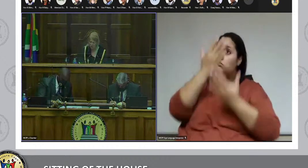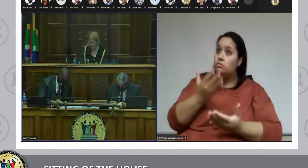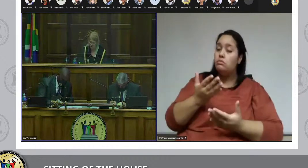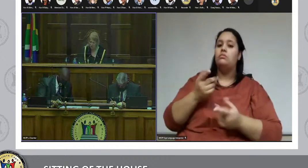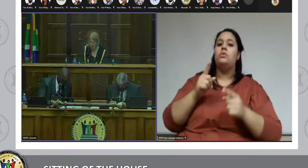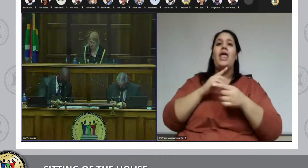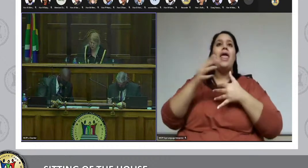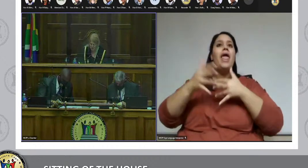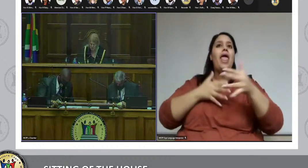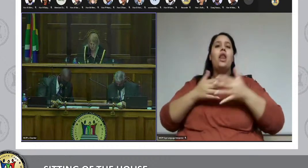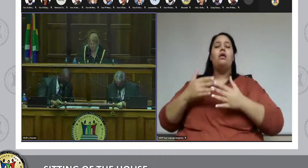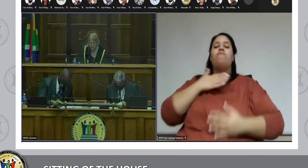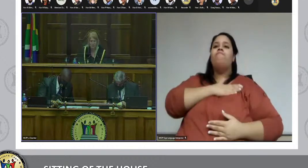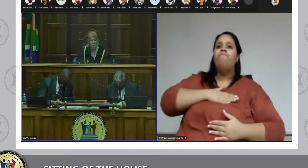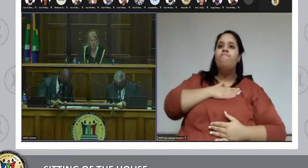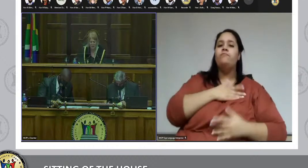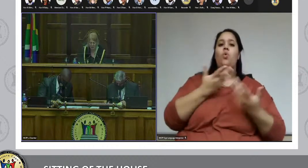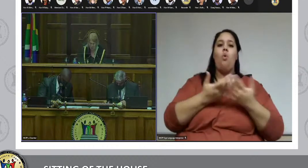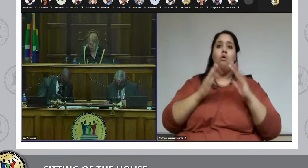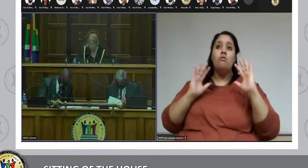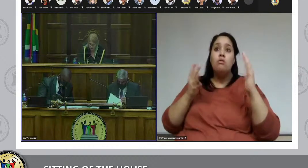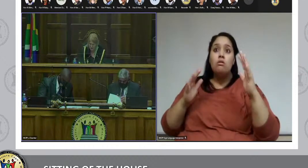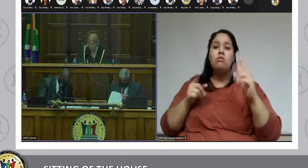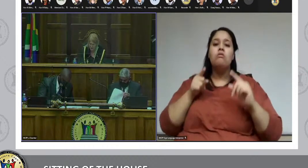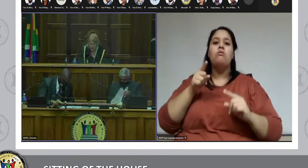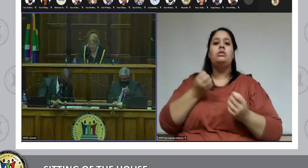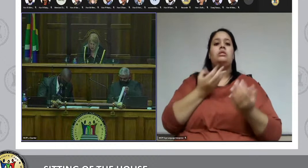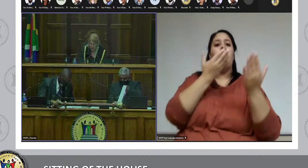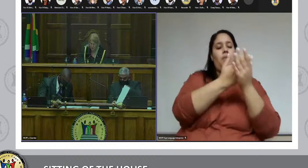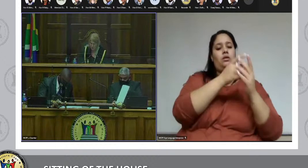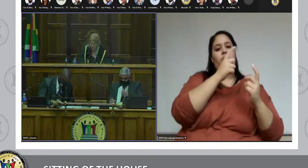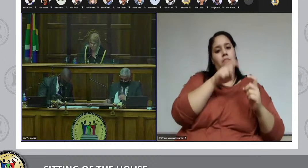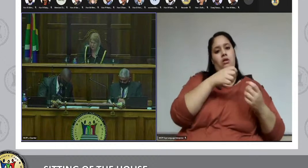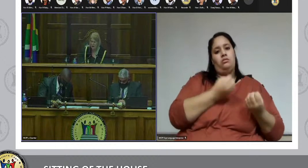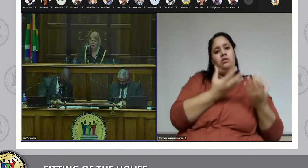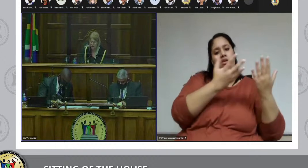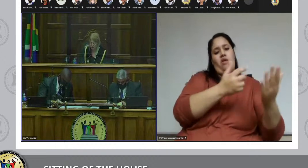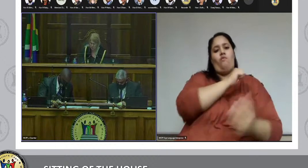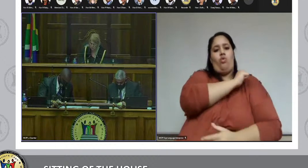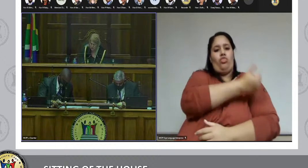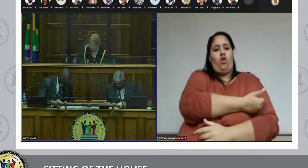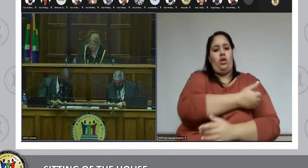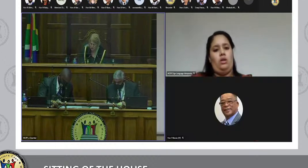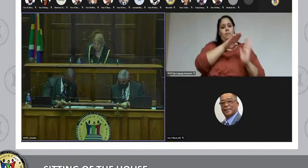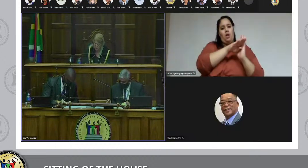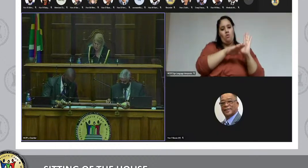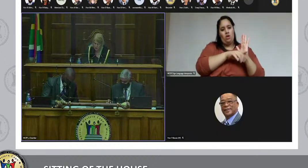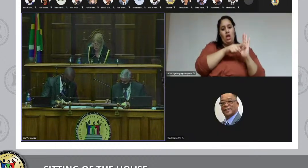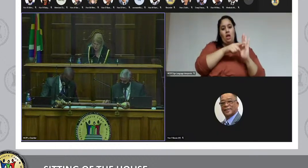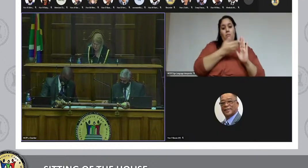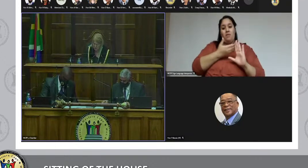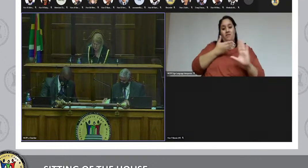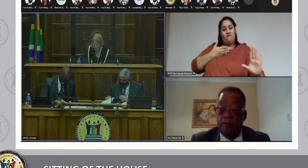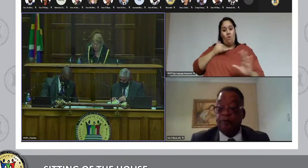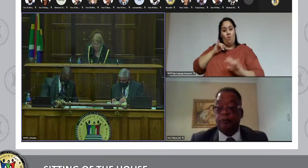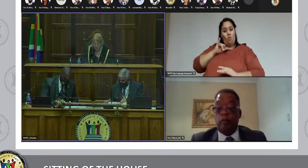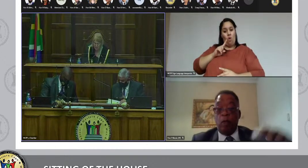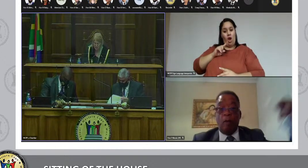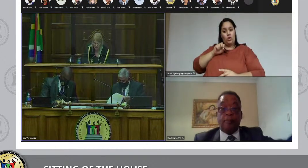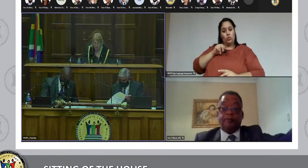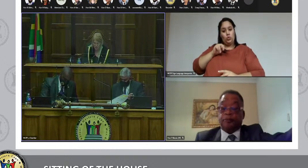and congratulatory were submitted to the Programming Authority prior to this plenary on the 1st of June